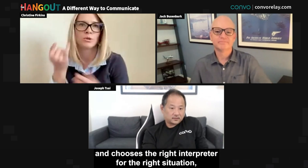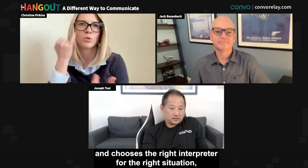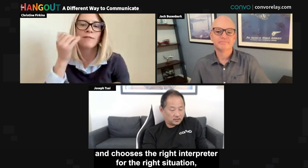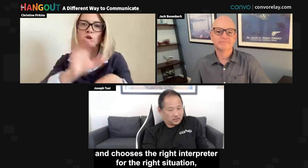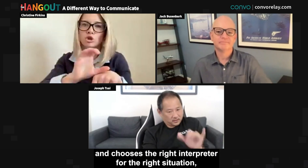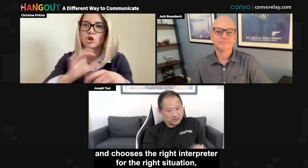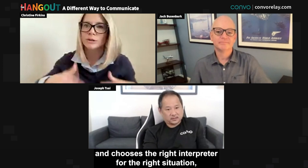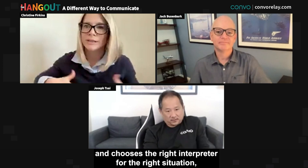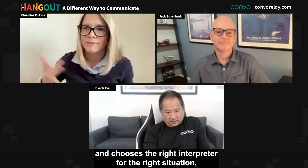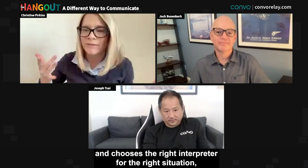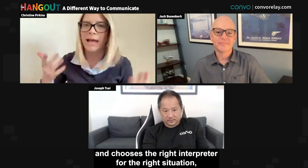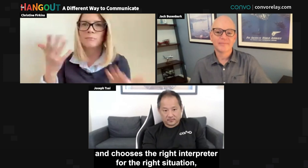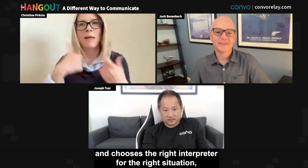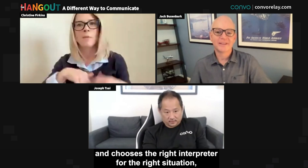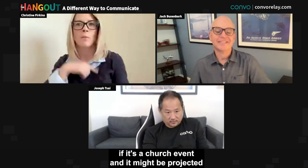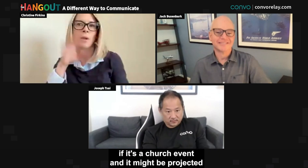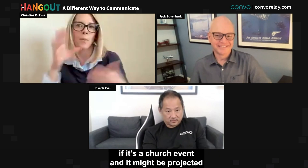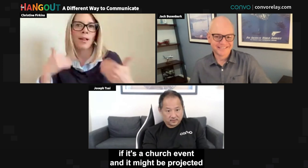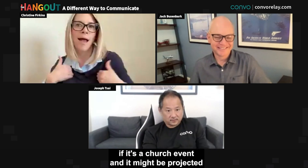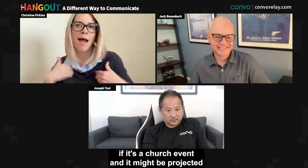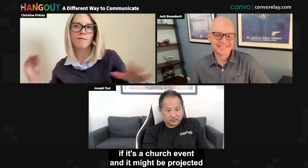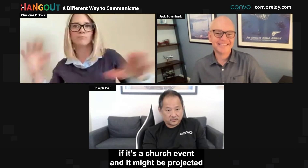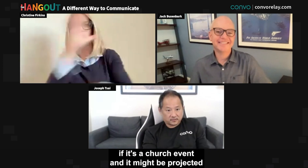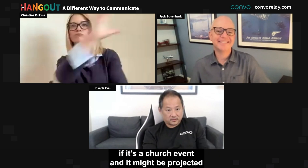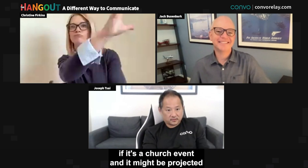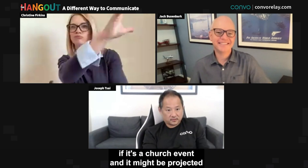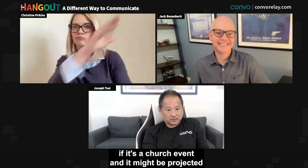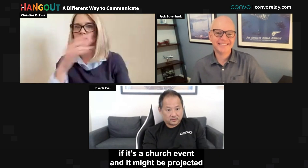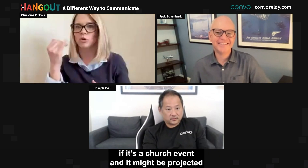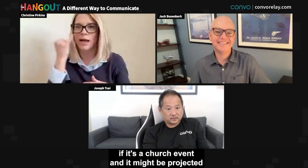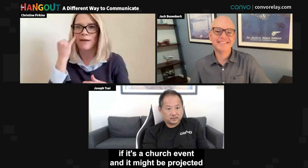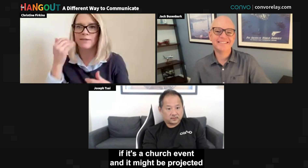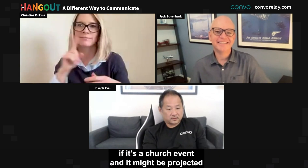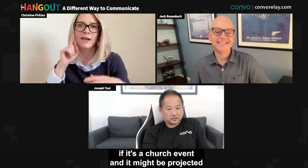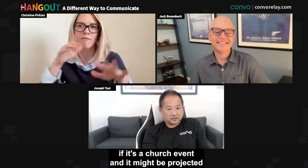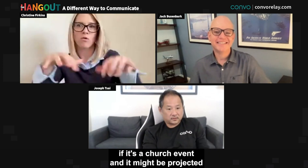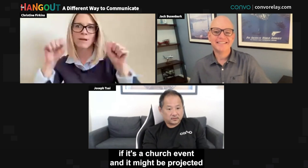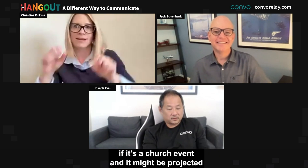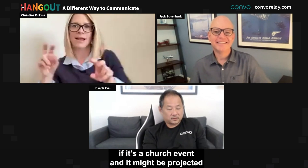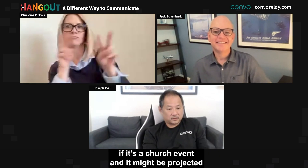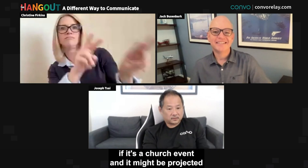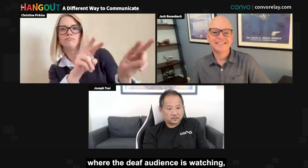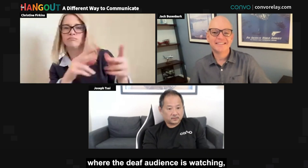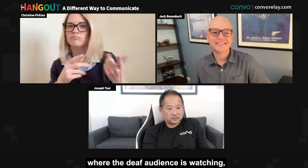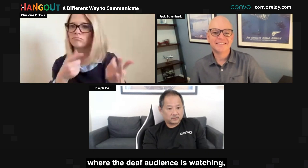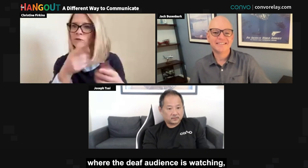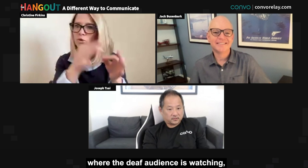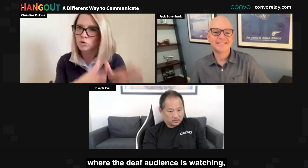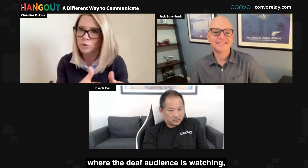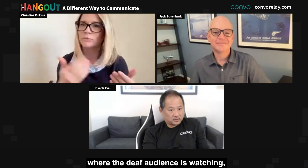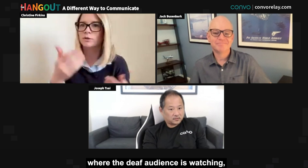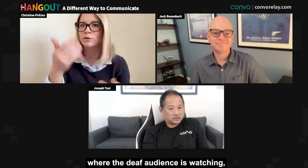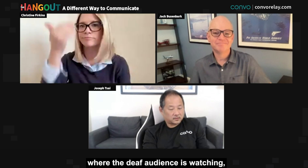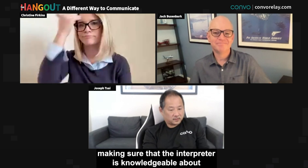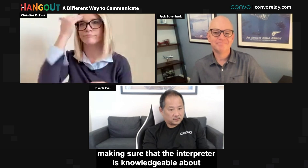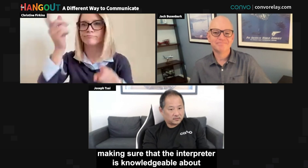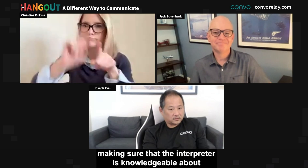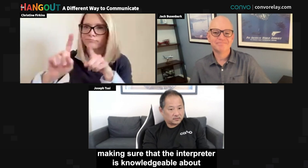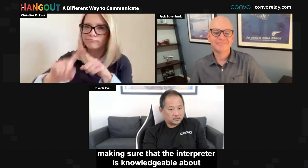right interpreter for the right situation. If it's a church event and it might be projected where the deaf audience is watching, making sure that